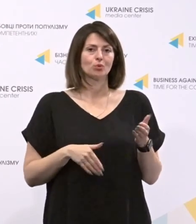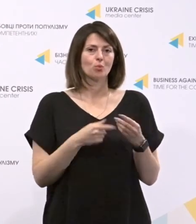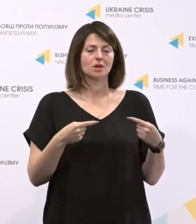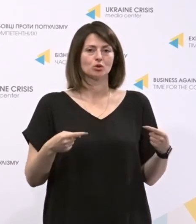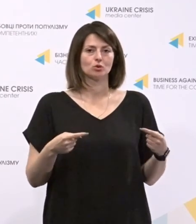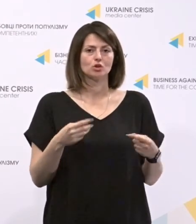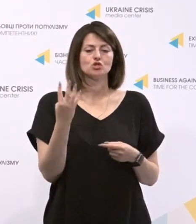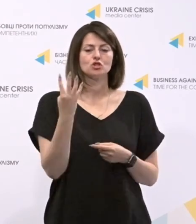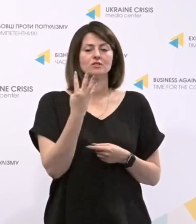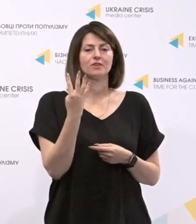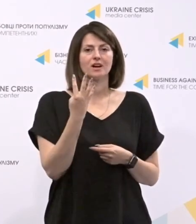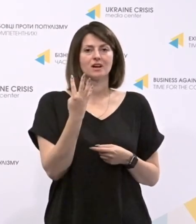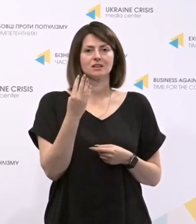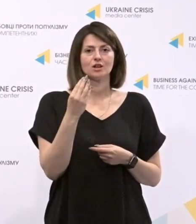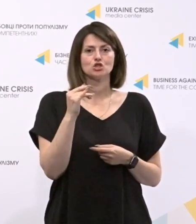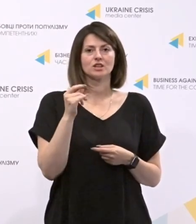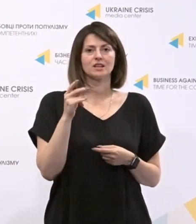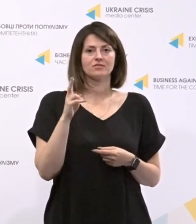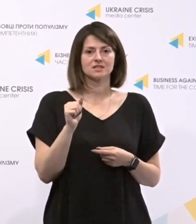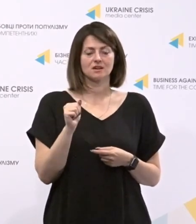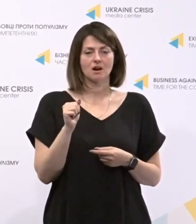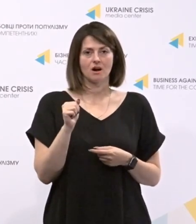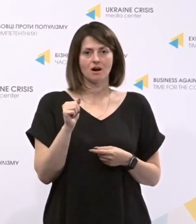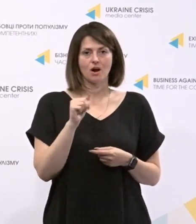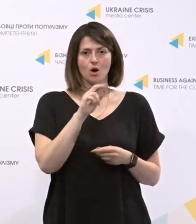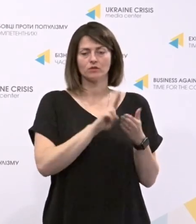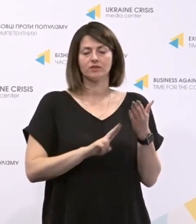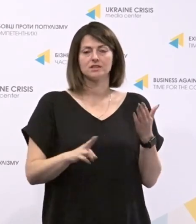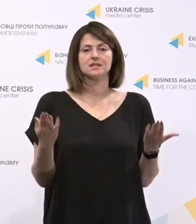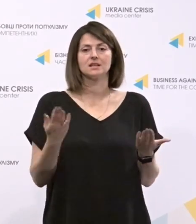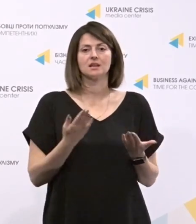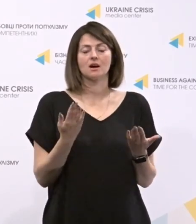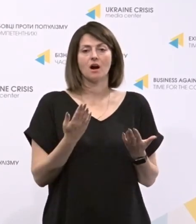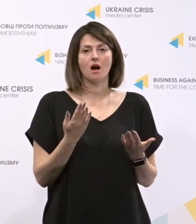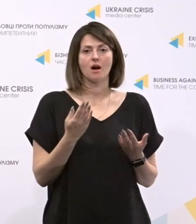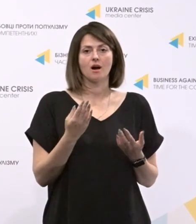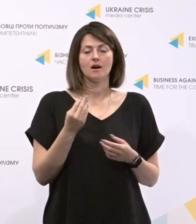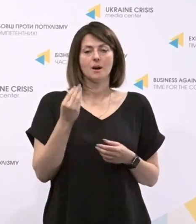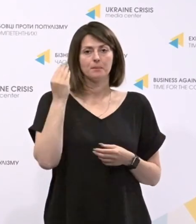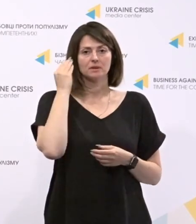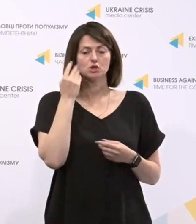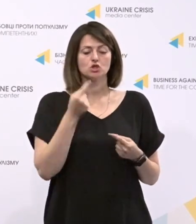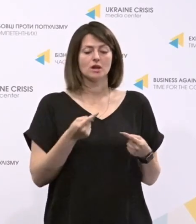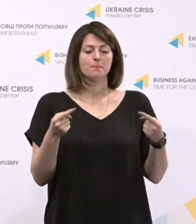which provides for certain protections for people.